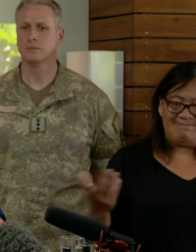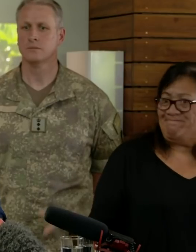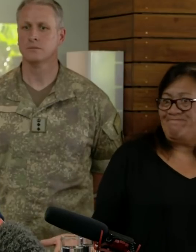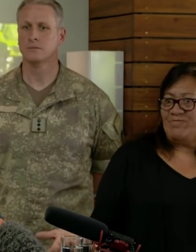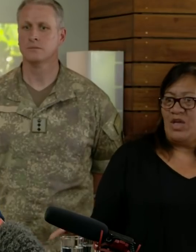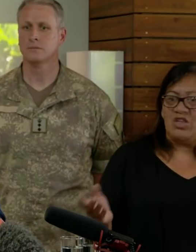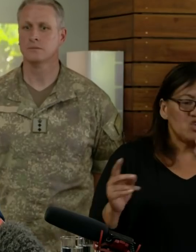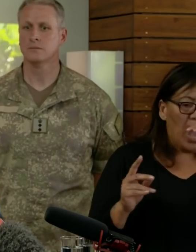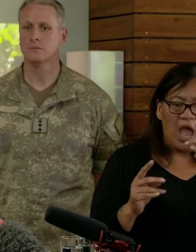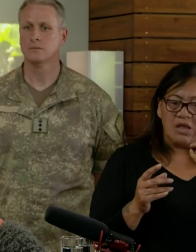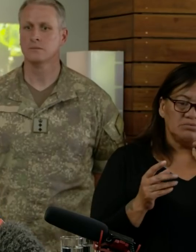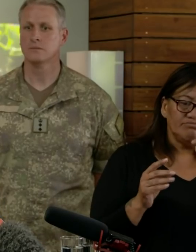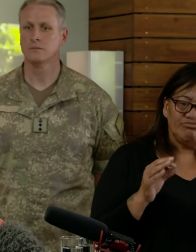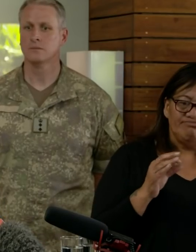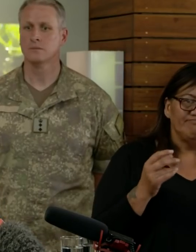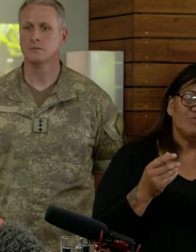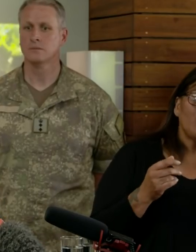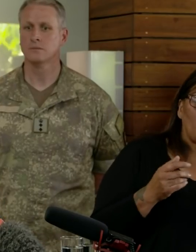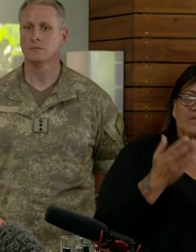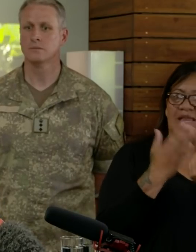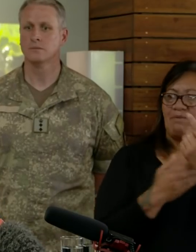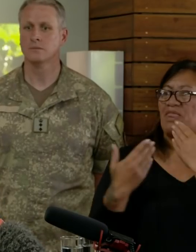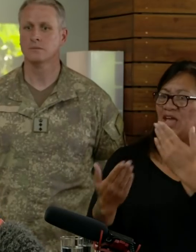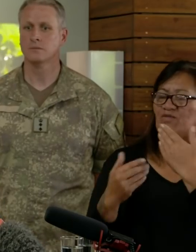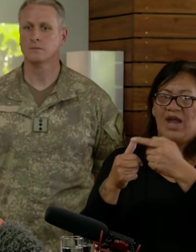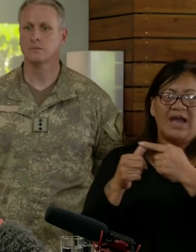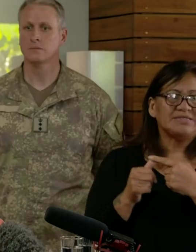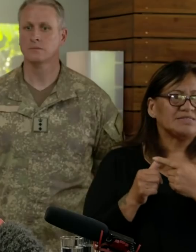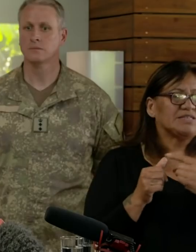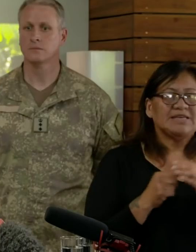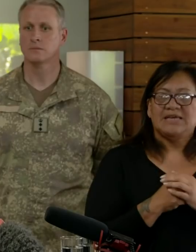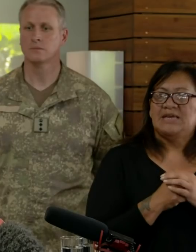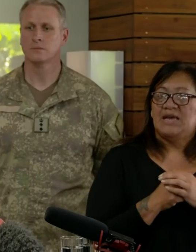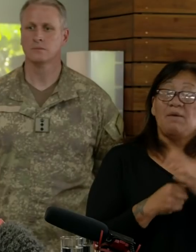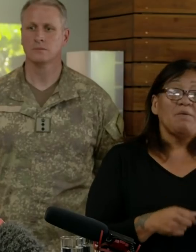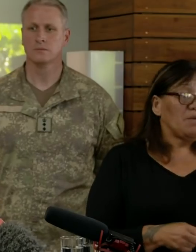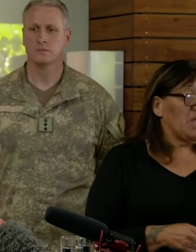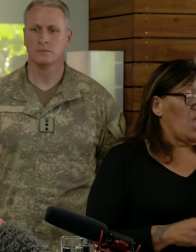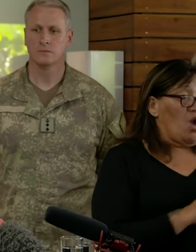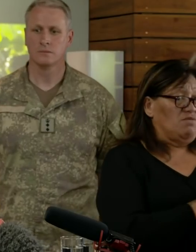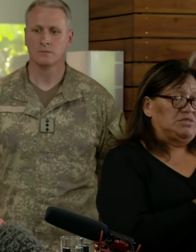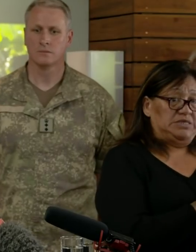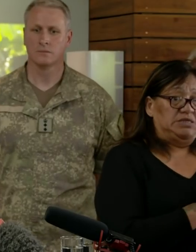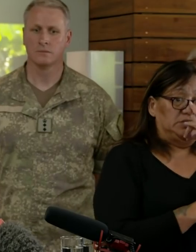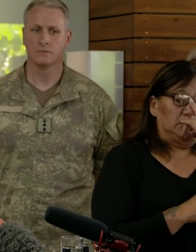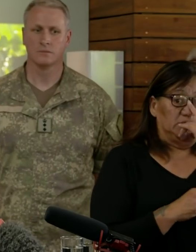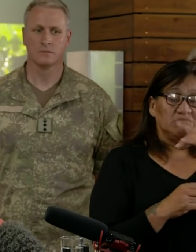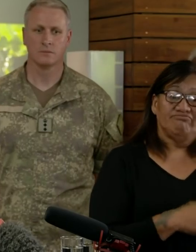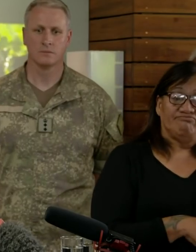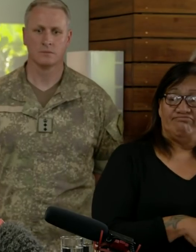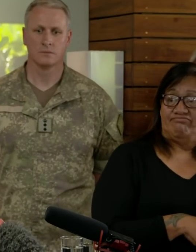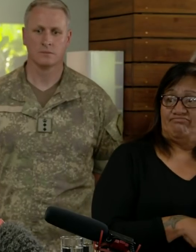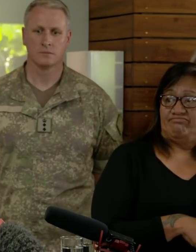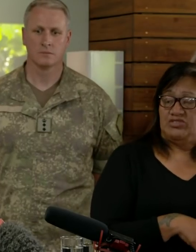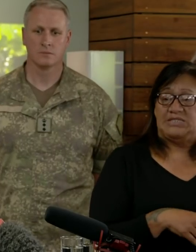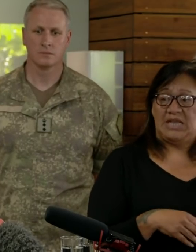unpredictable. No one can predict what occurred. Again, thanks for asking the question. I returned from, I was overseas giving a